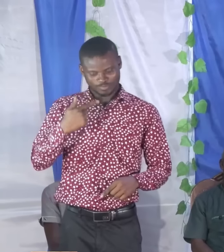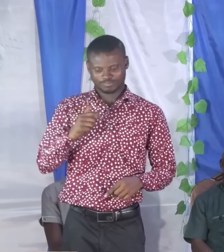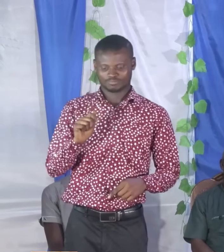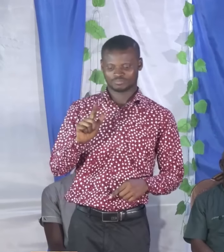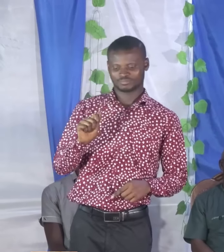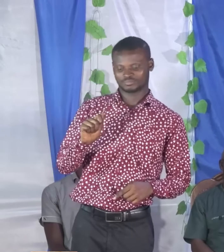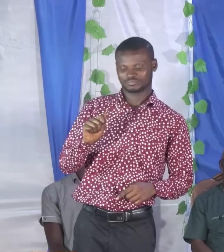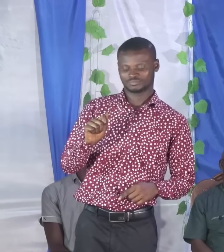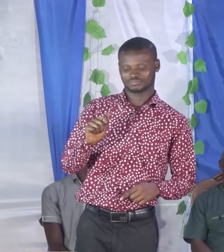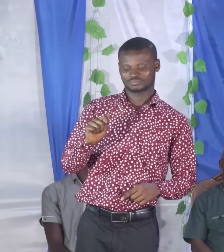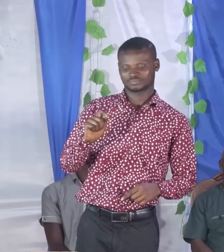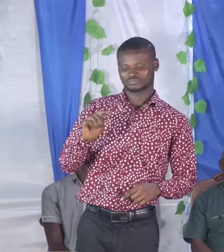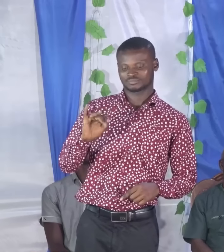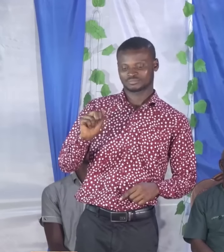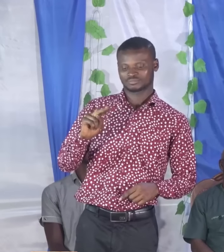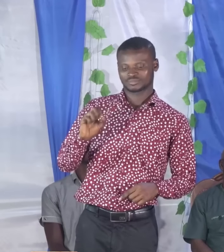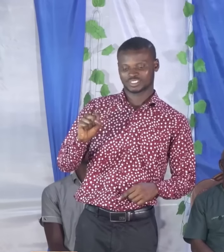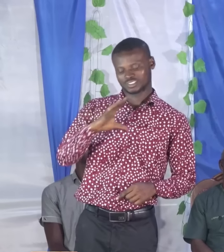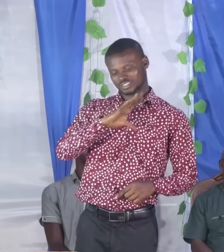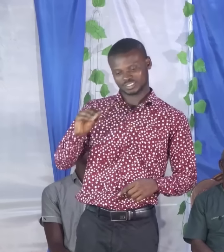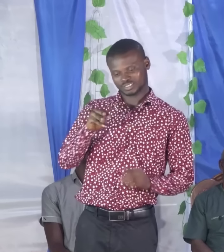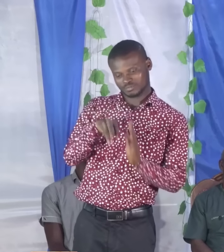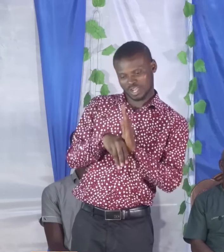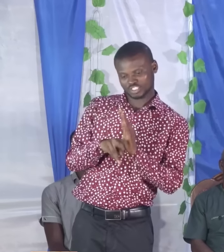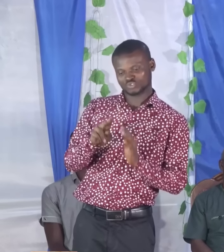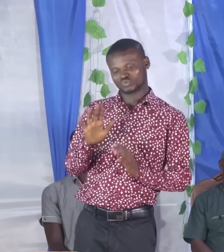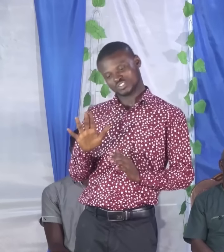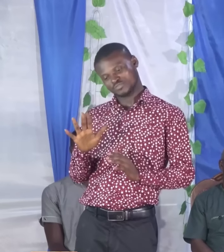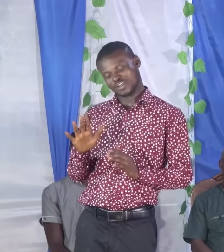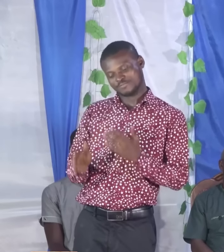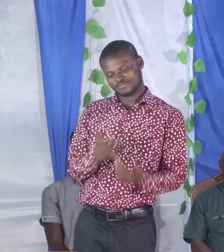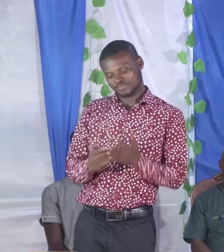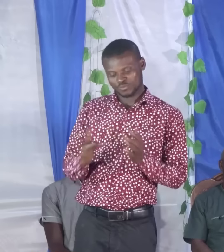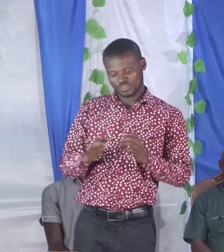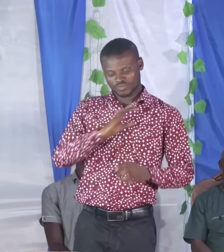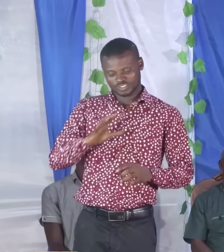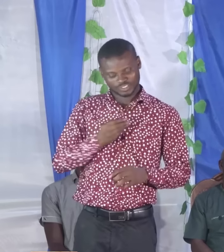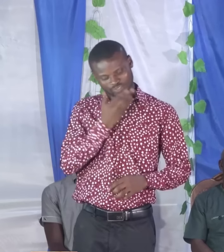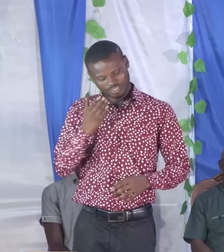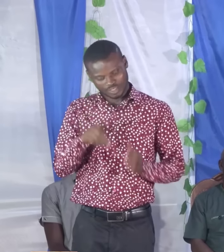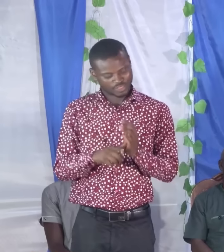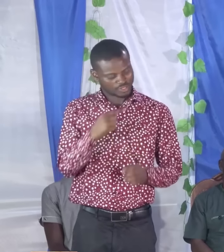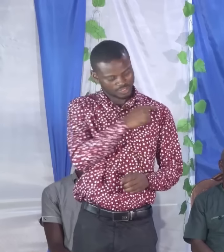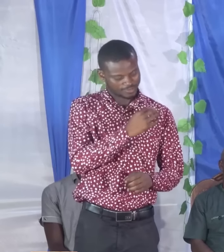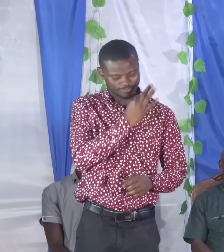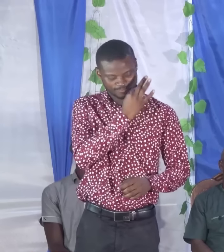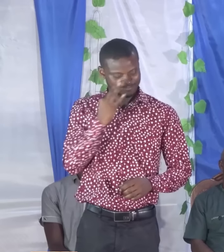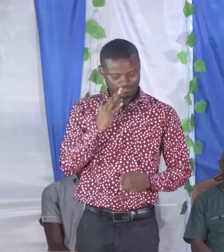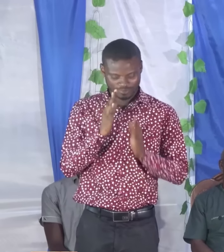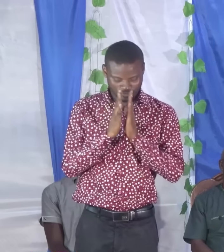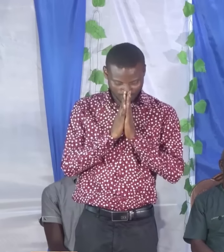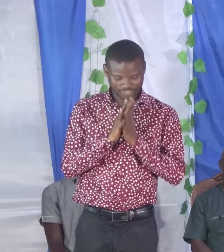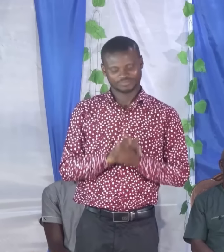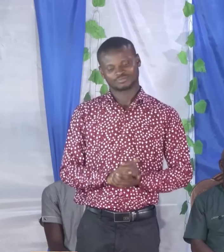ayo. Ana me sha sesa me bo ho mpa ye aye ho akonchine. Ah, question. Na ya na ede ho na